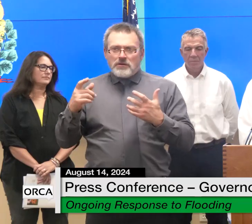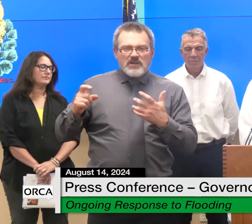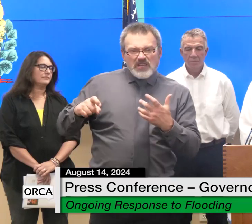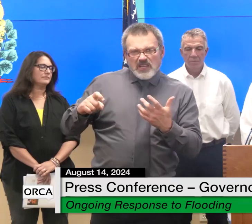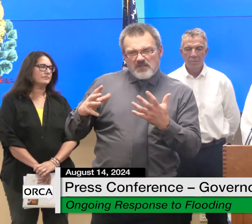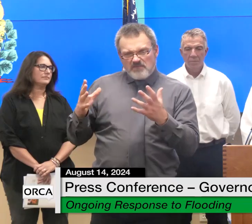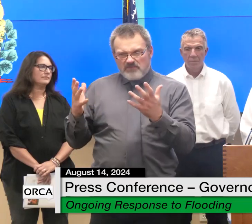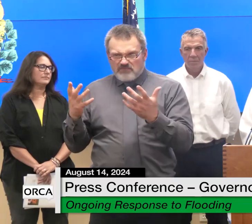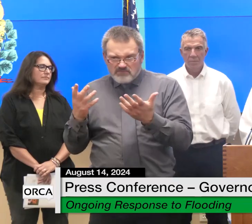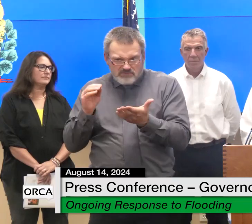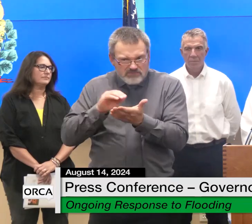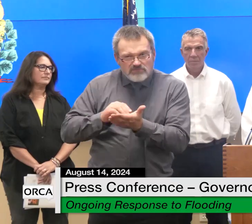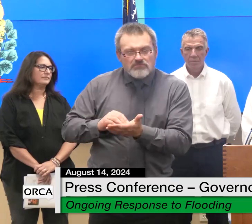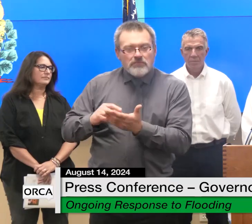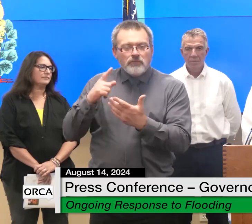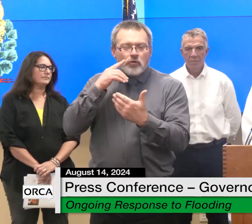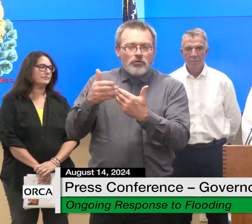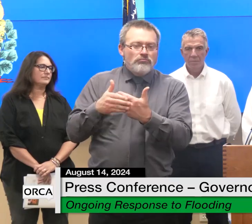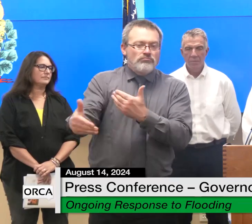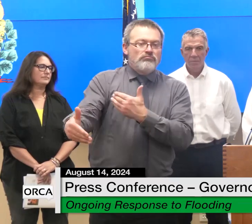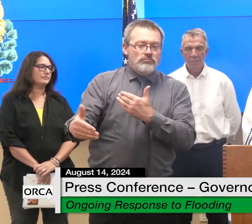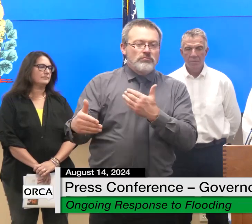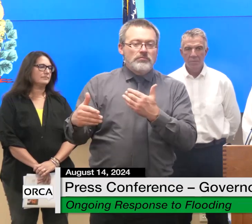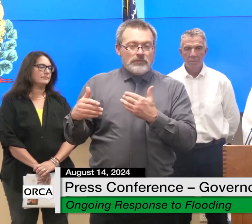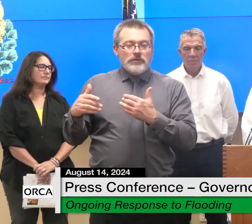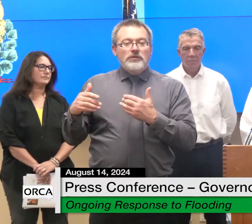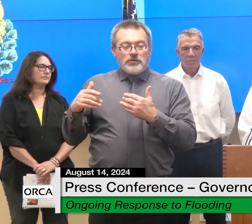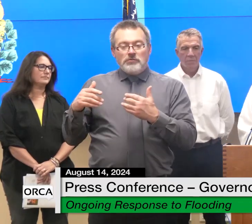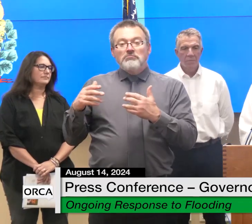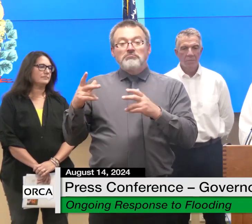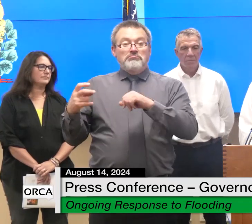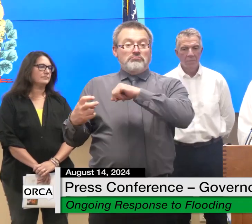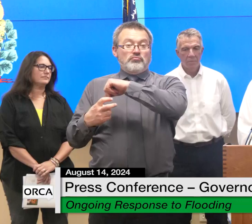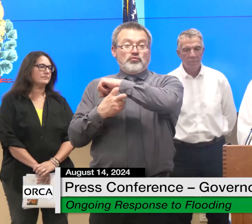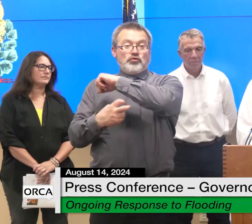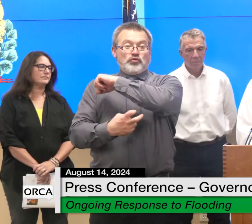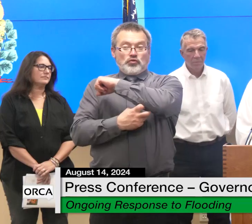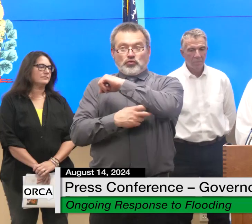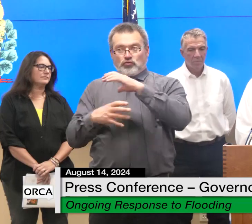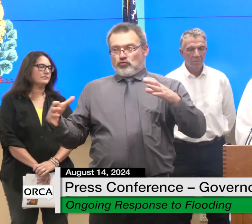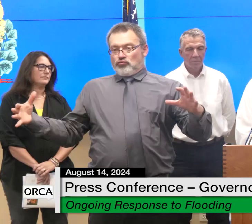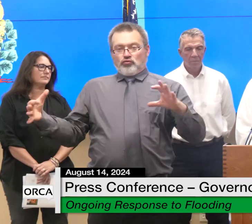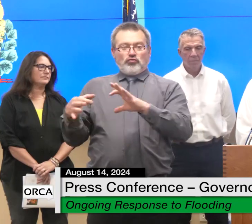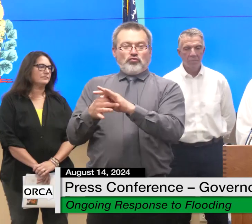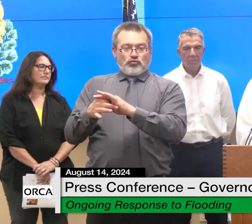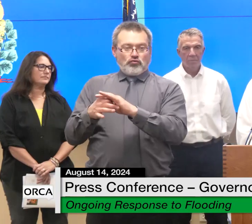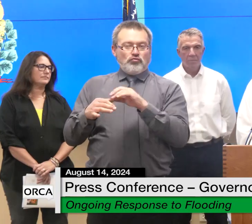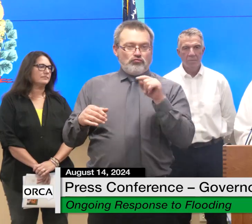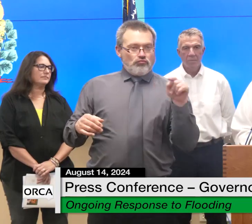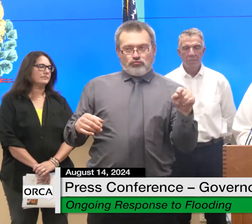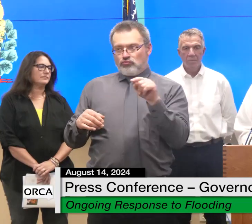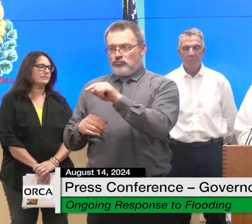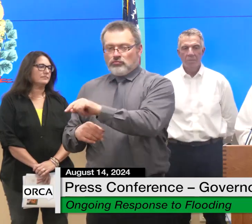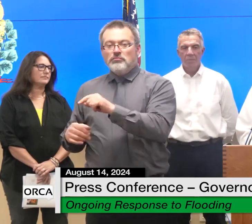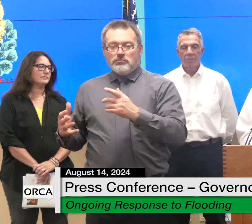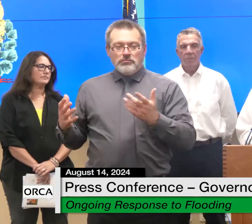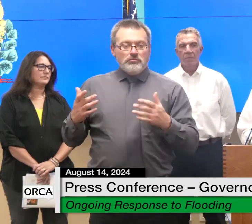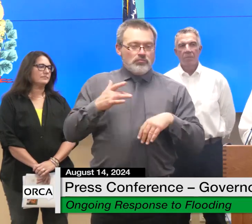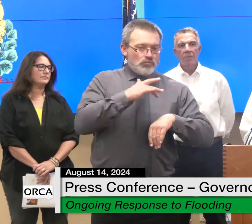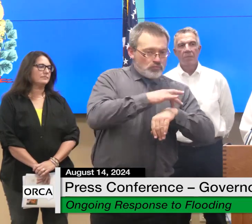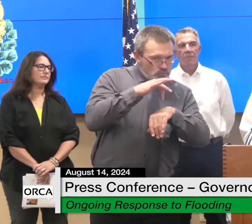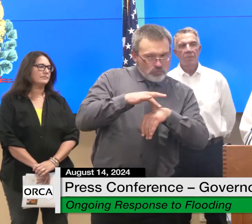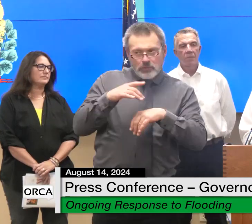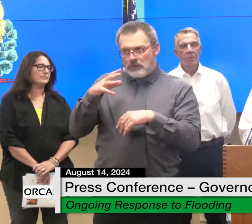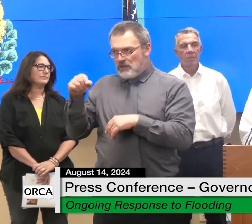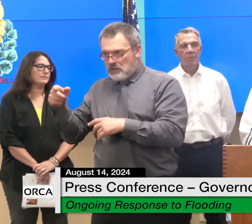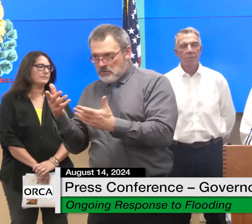deployed to increase the capacity of these local long-term recovery groups and the support they can provide to individuals. And as the governor mentioned, when